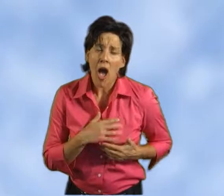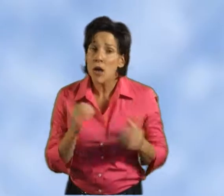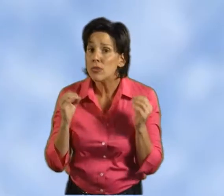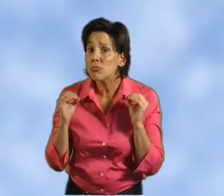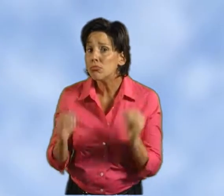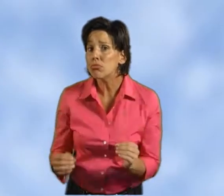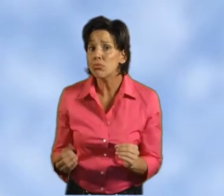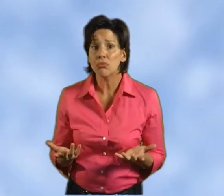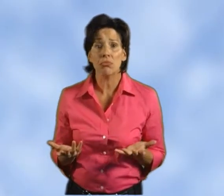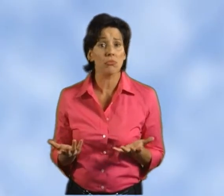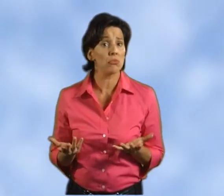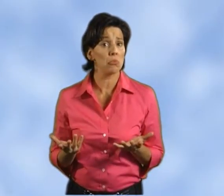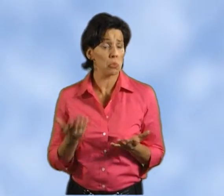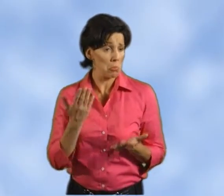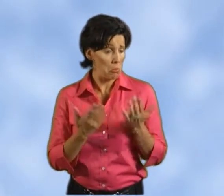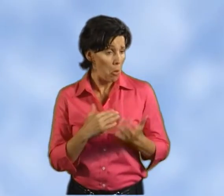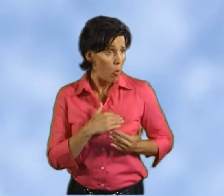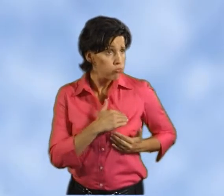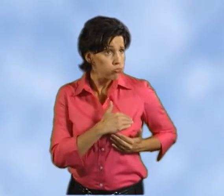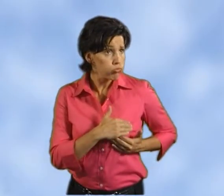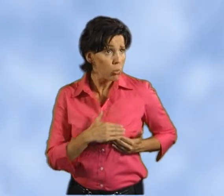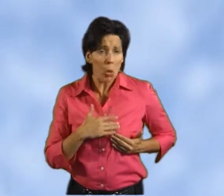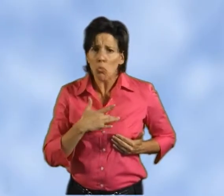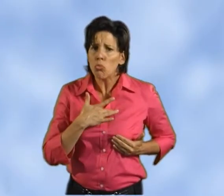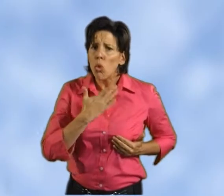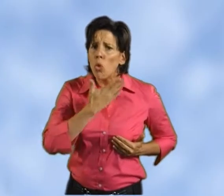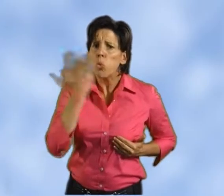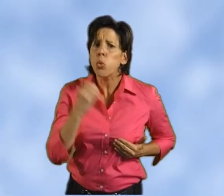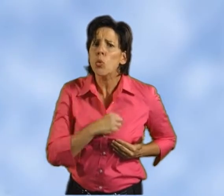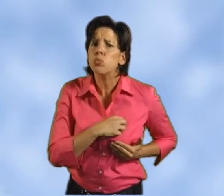There is no pain. You may not feel any lumps.